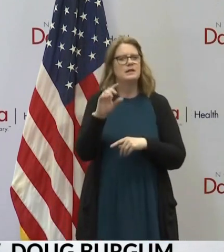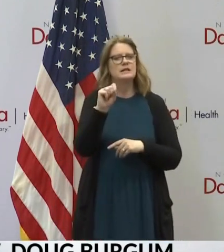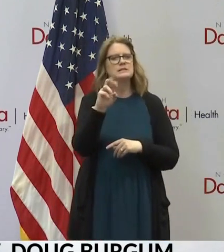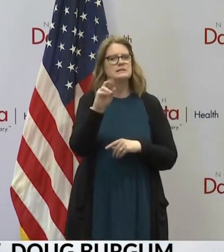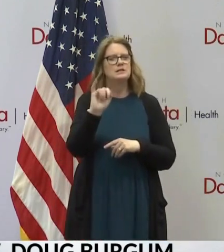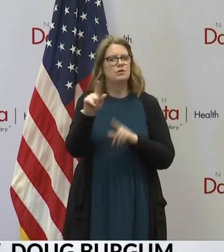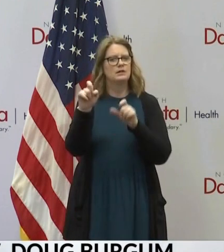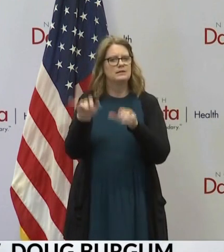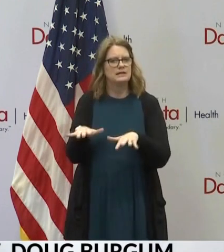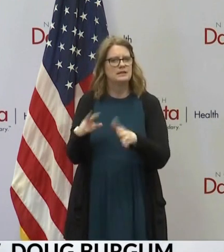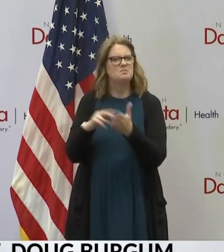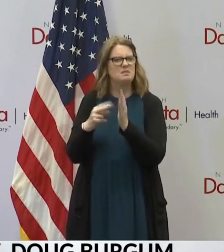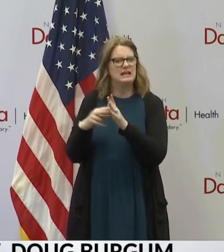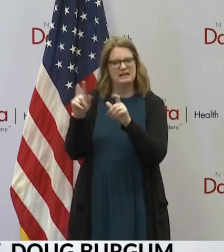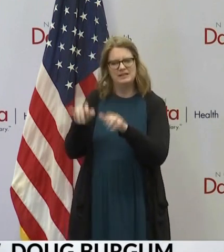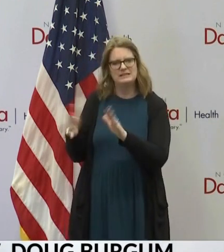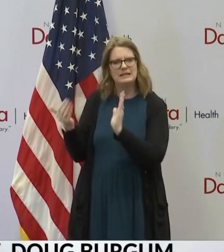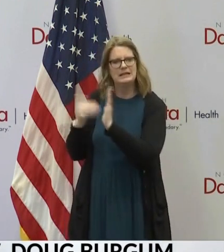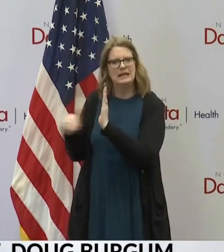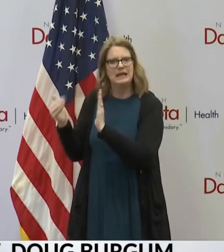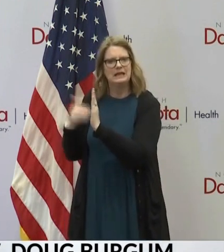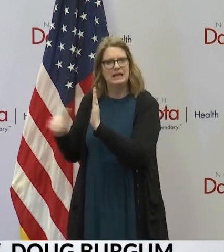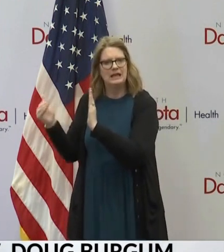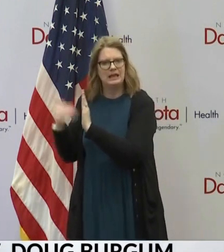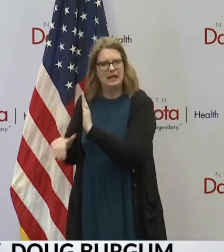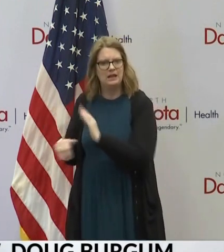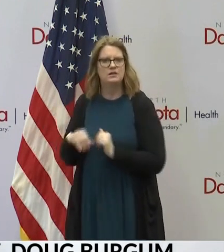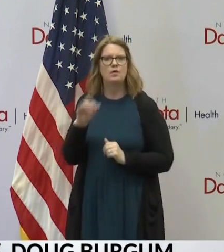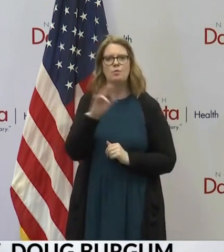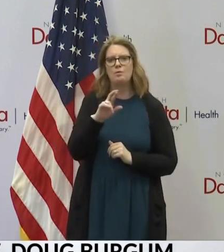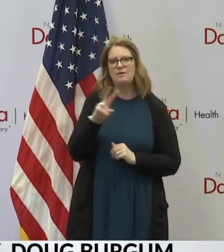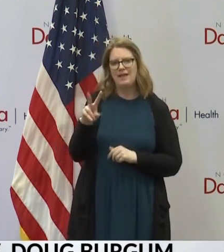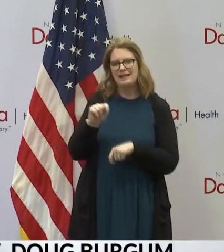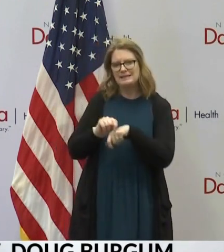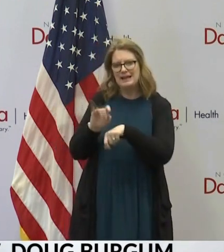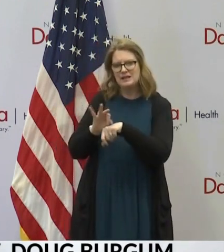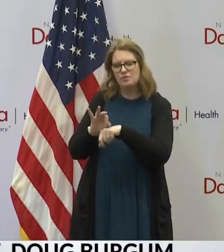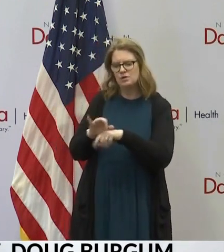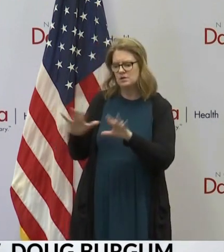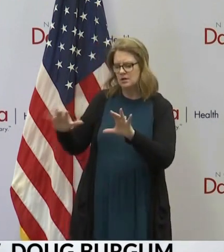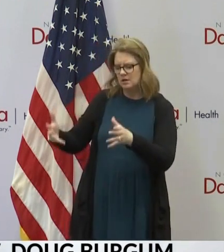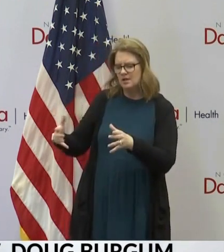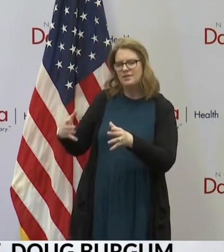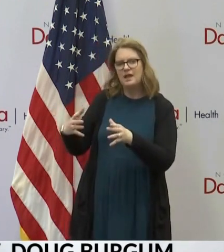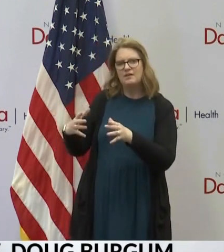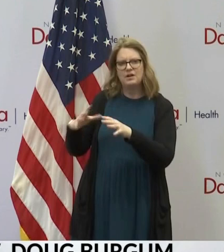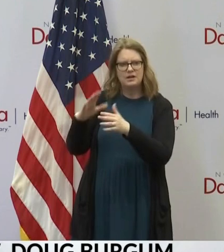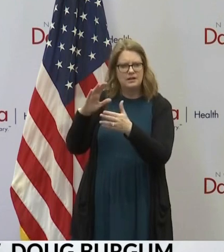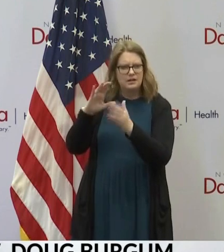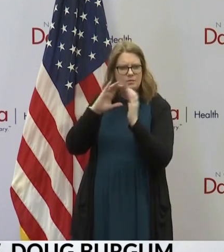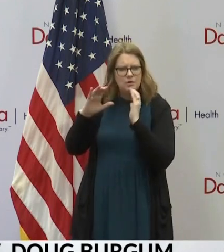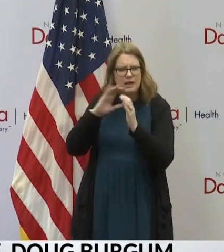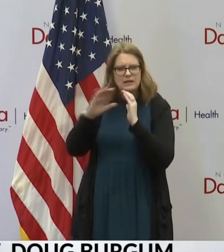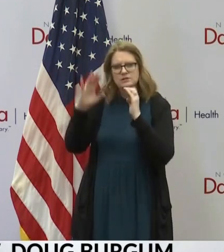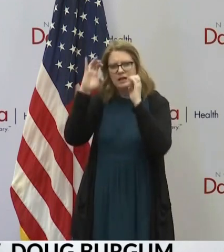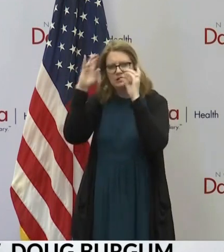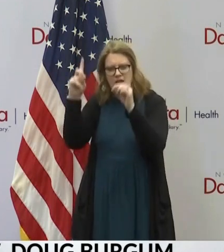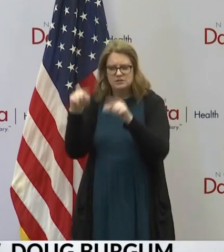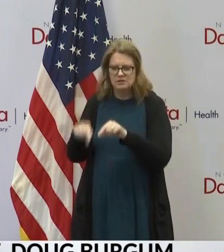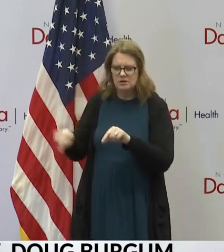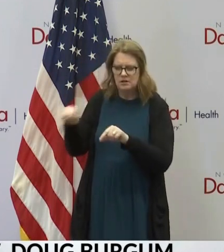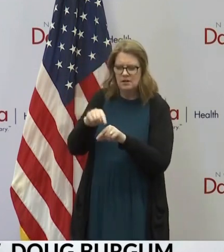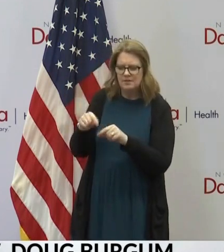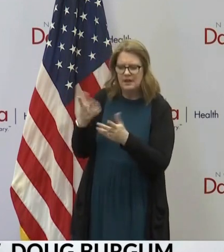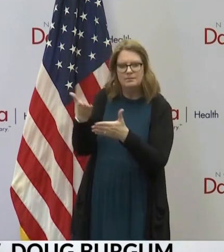number being high. And we've also, the Red River Valley Task Force has got a communication education subgroup, is developing materials that can be shared